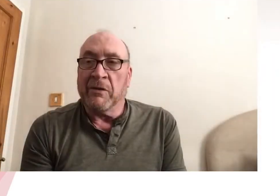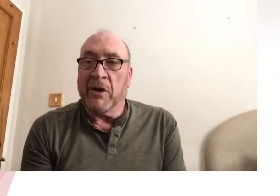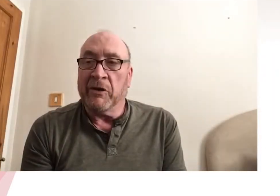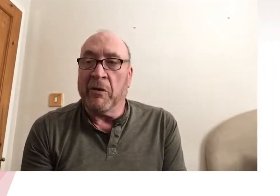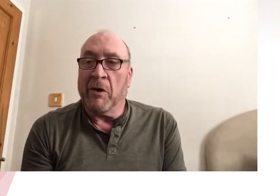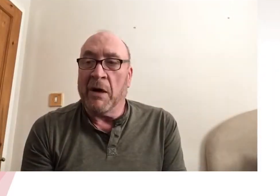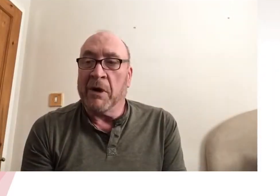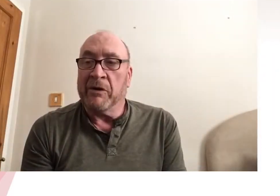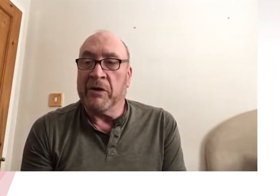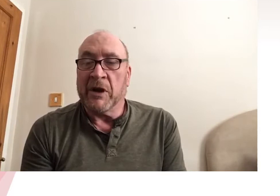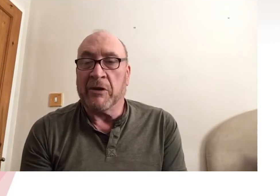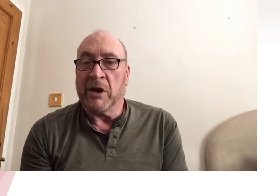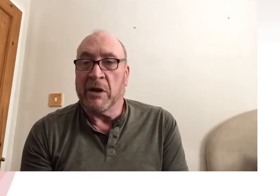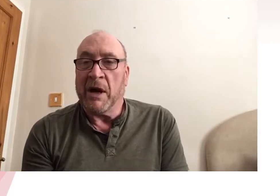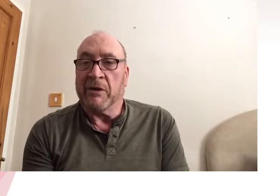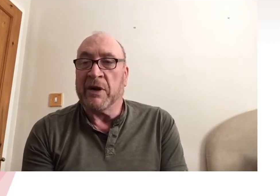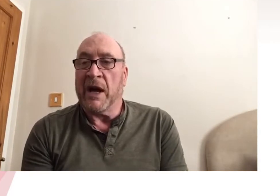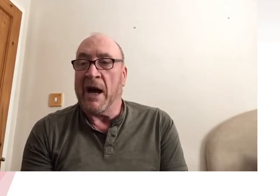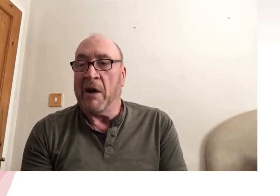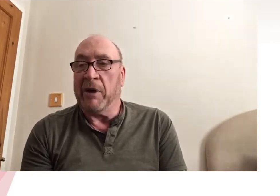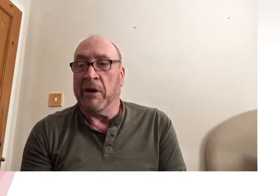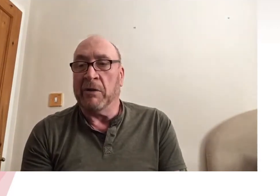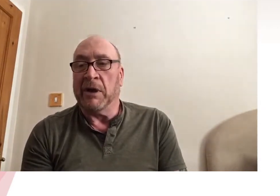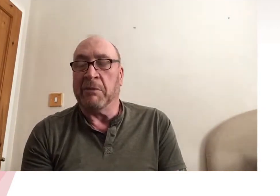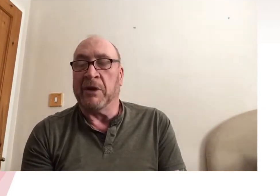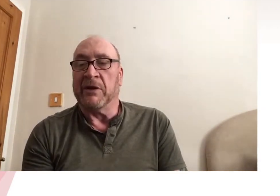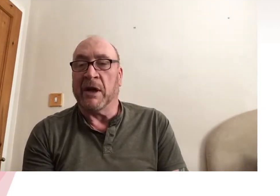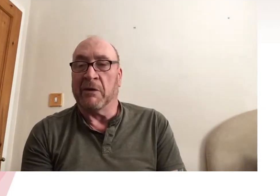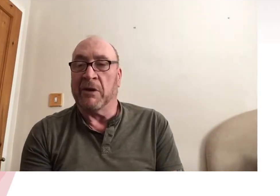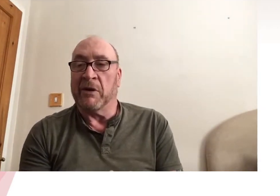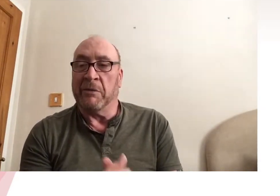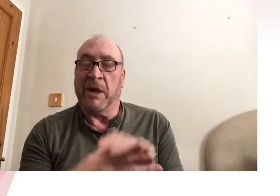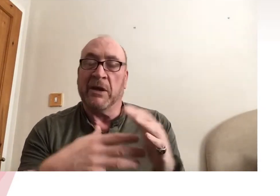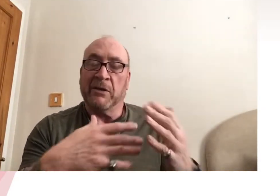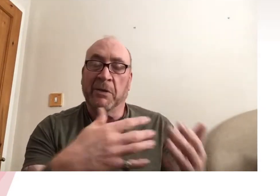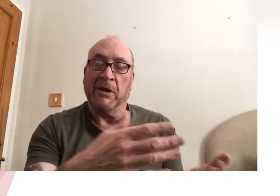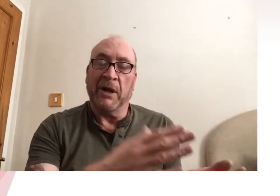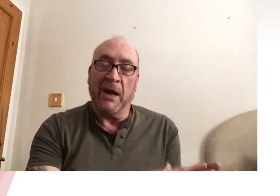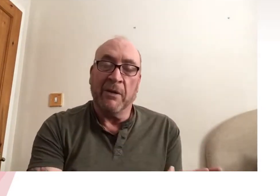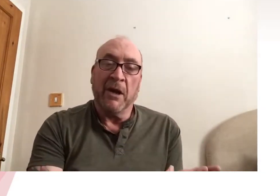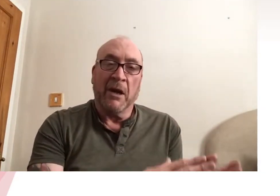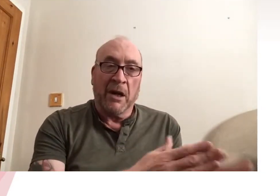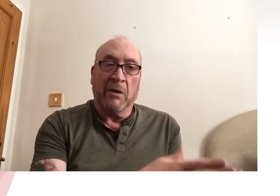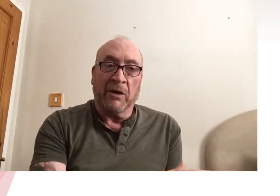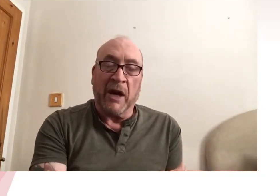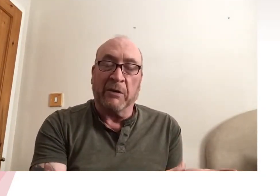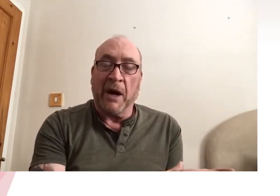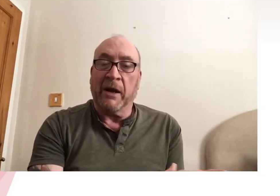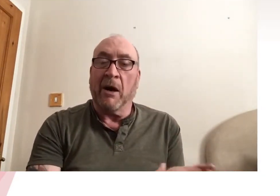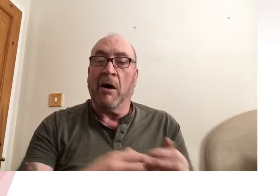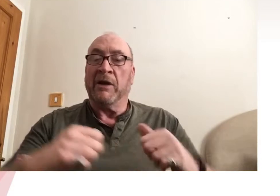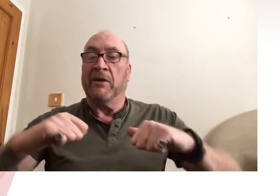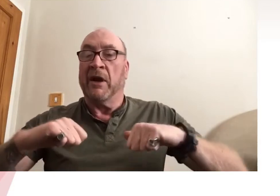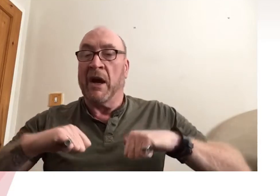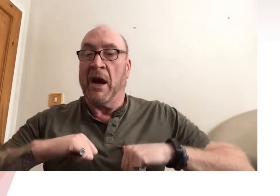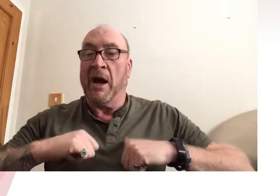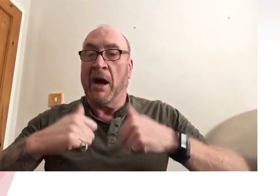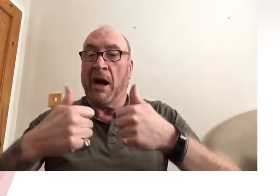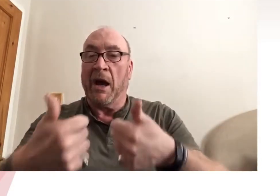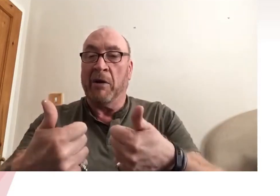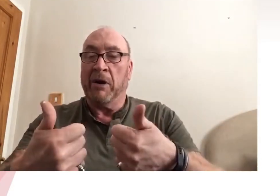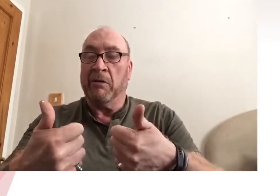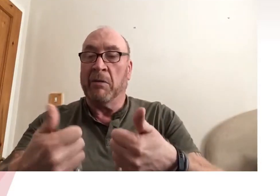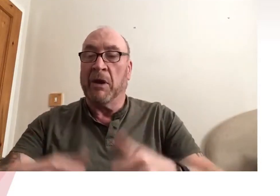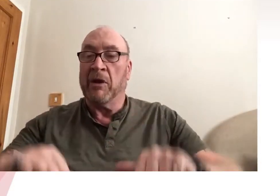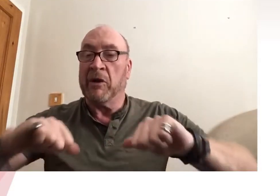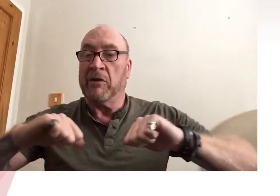So first of all, I'm going to show you how to say "how are you" in British Sign Language. So if you're meeting somebody there, you want to ask them how they are, it is